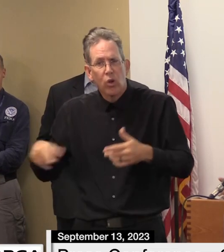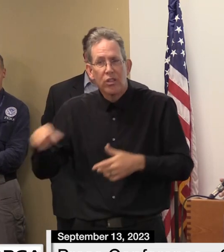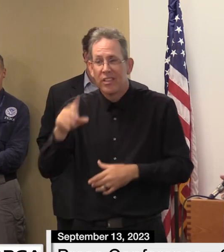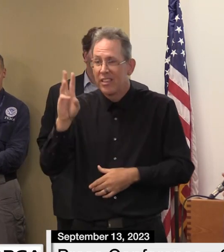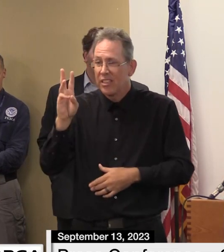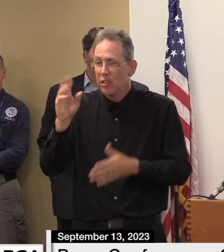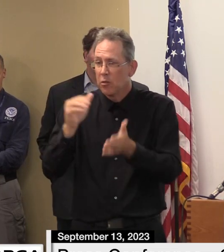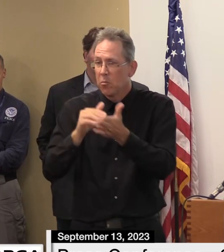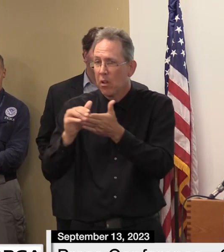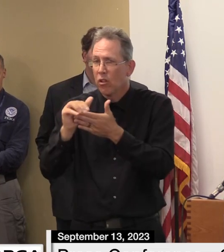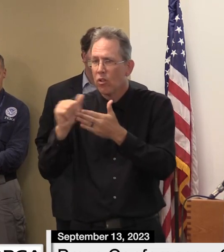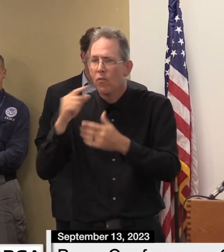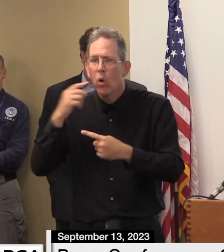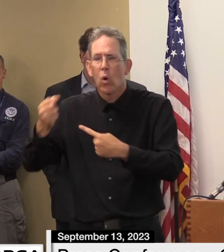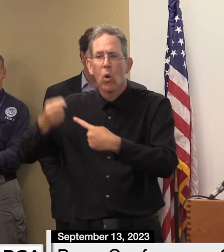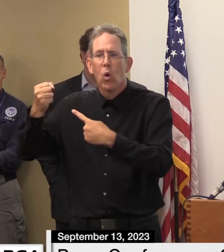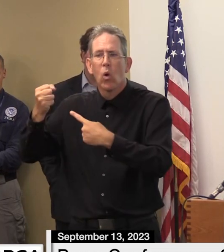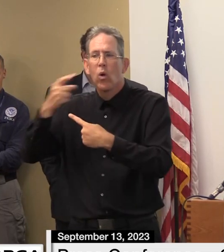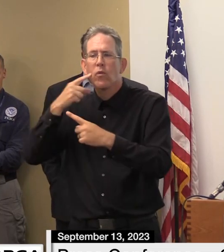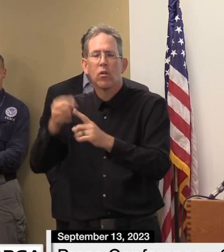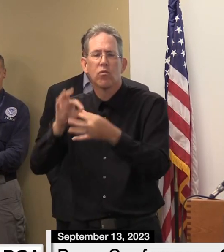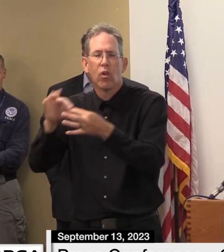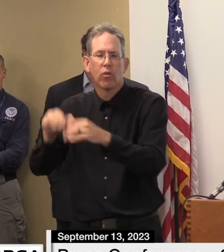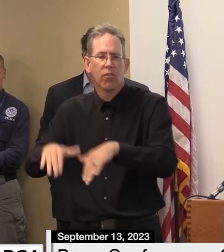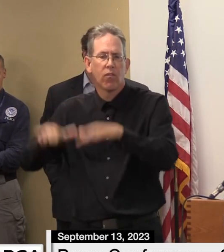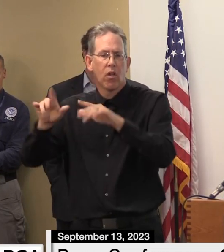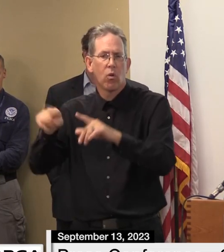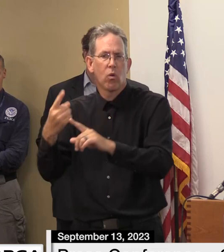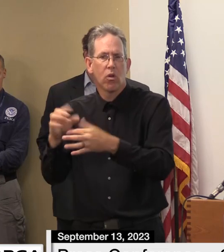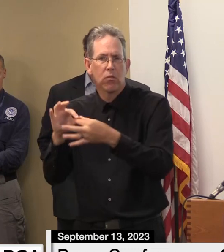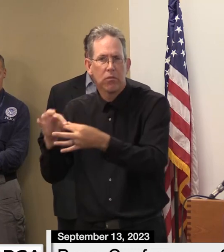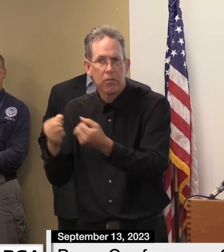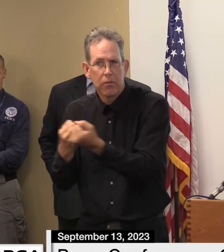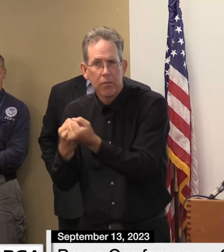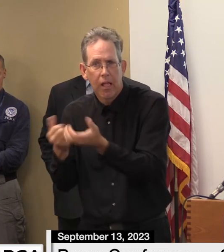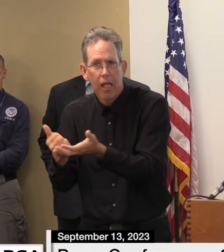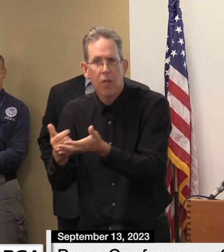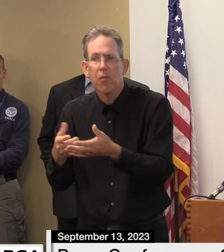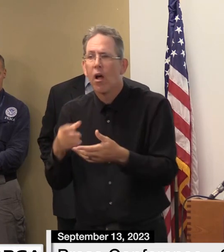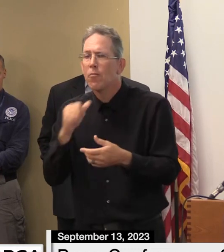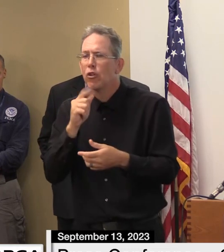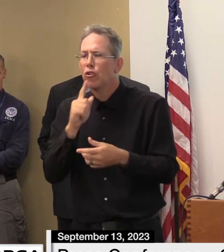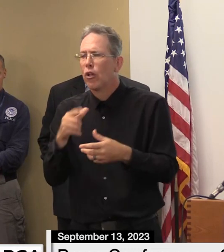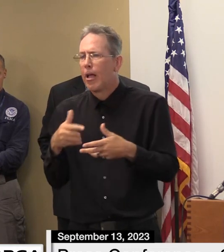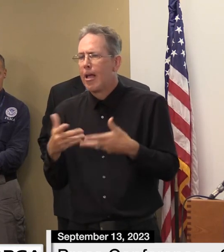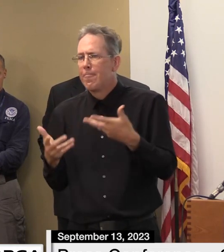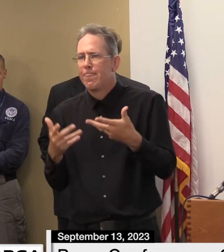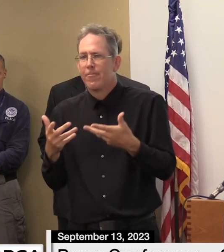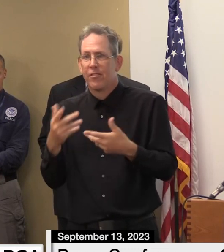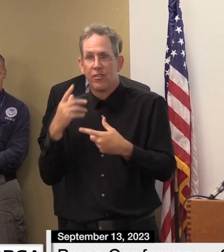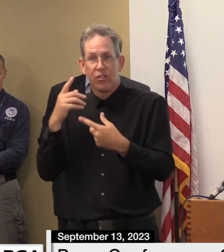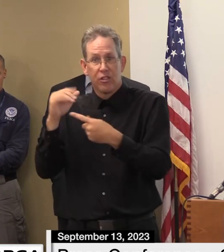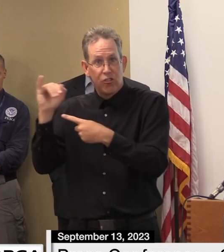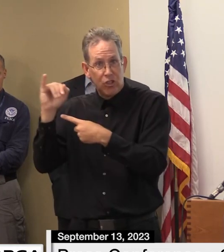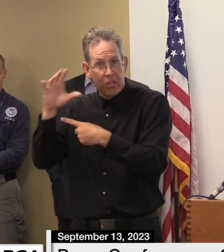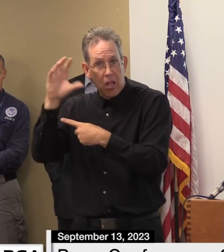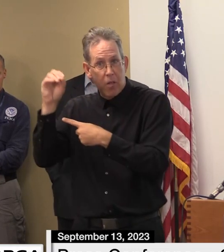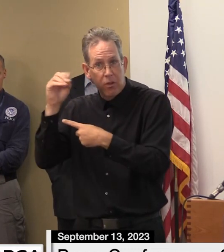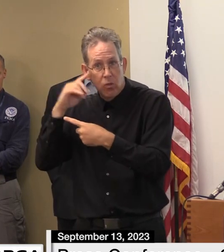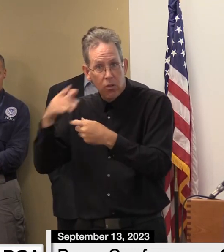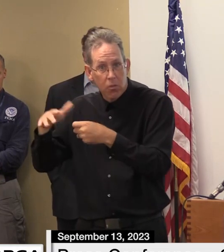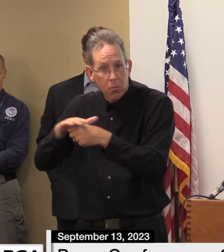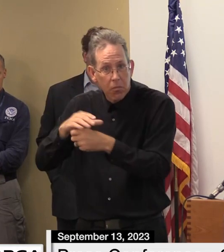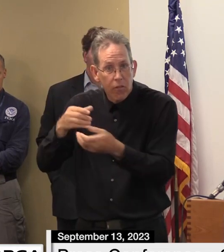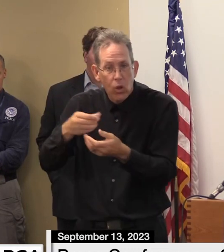flood response, not knowing it exactly how much the income, the insurance proceeds are going to come up with, or the